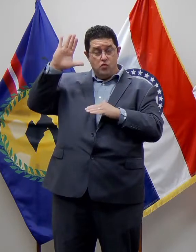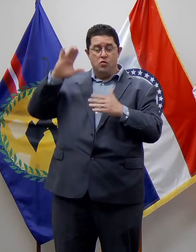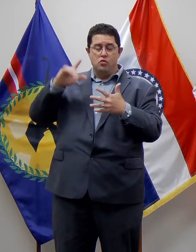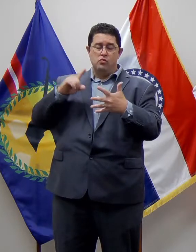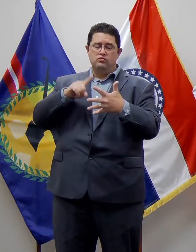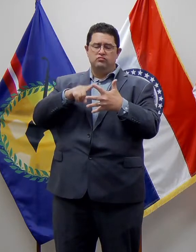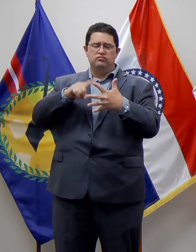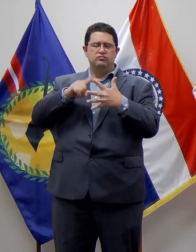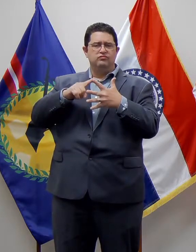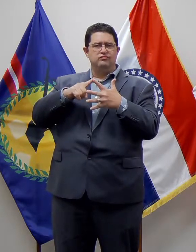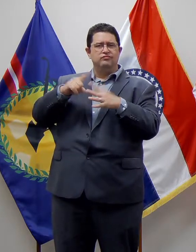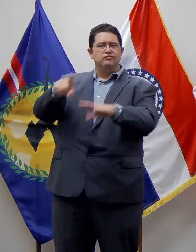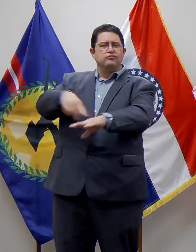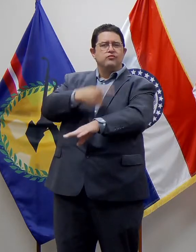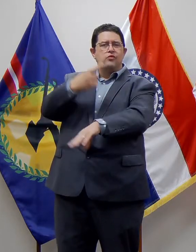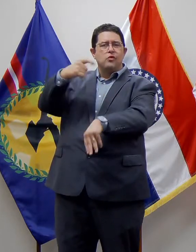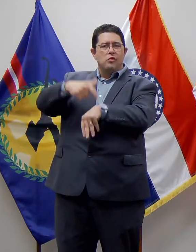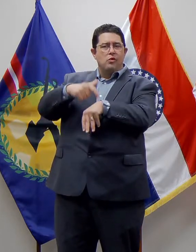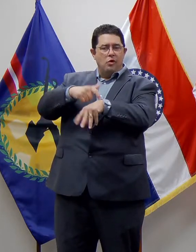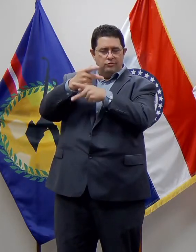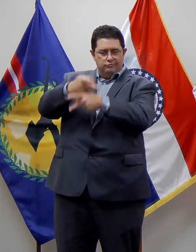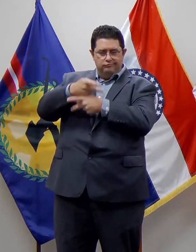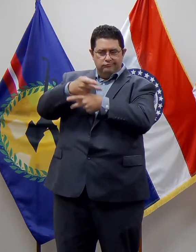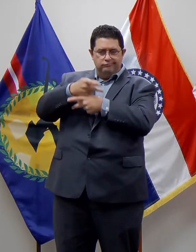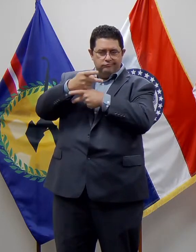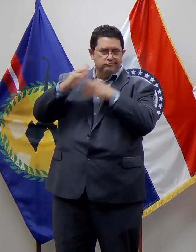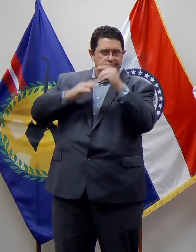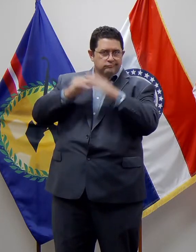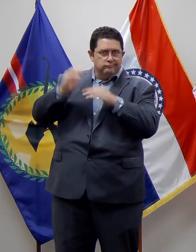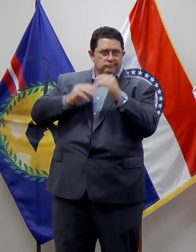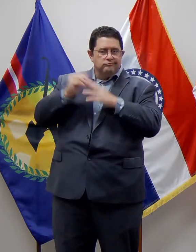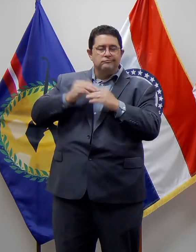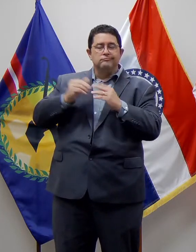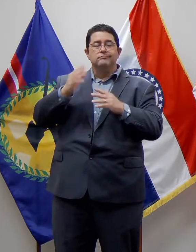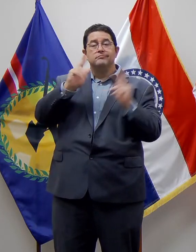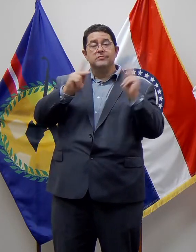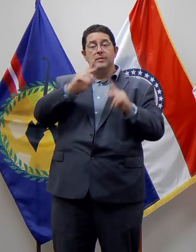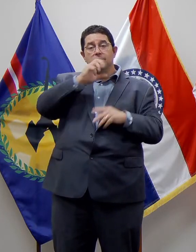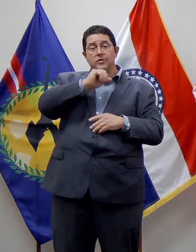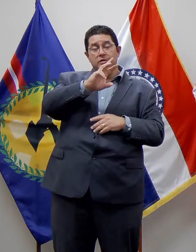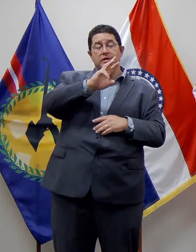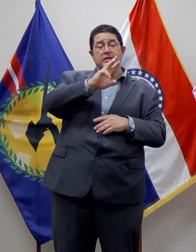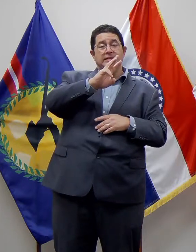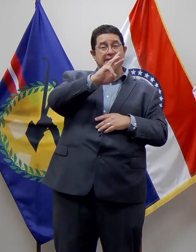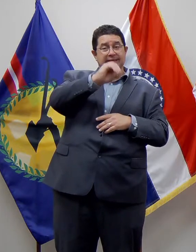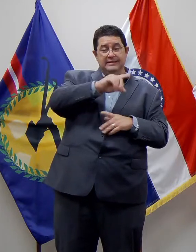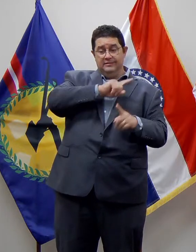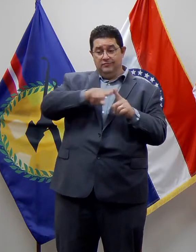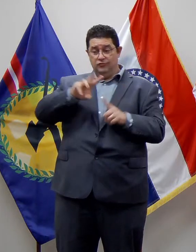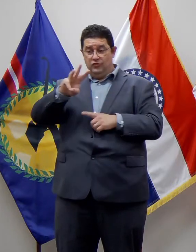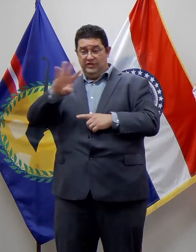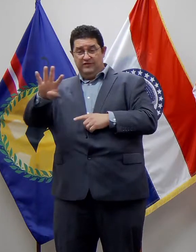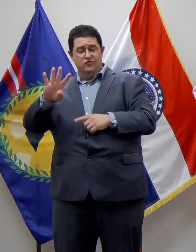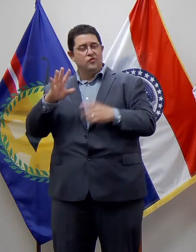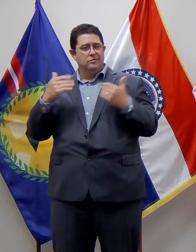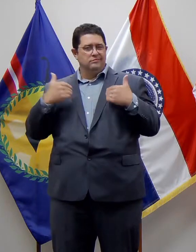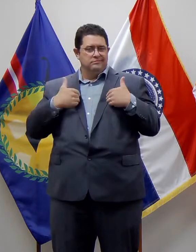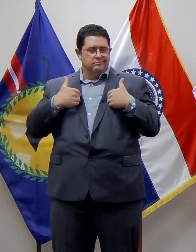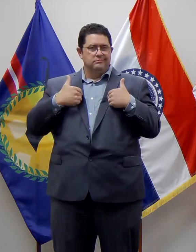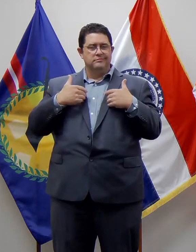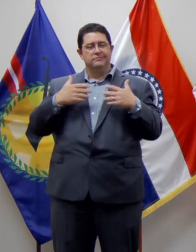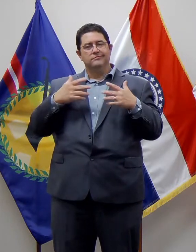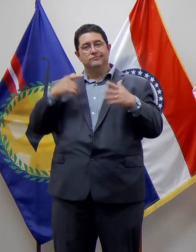in long-term care facilities, and people ages 50 through 64 with underlying medical conditions such as chronic